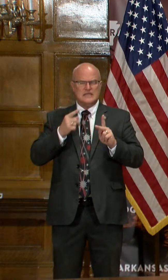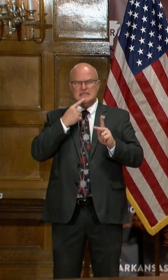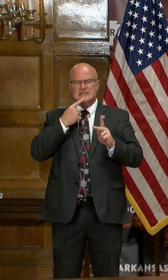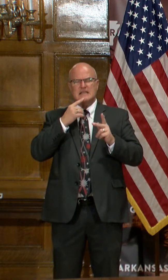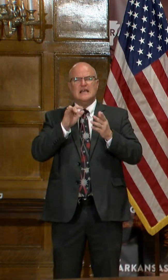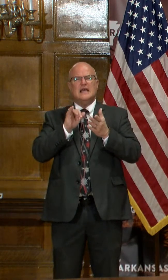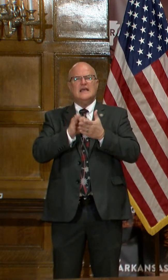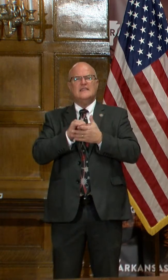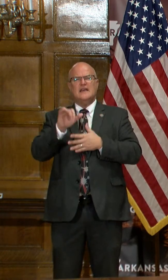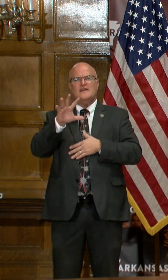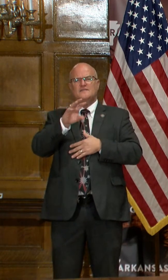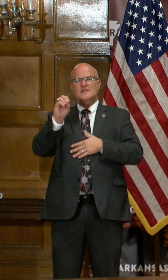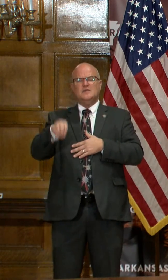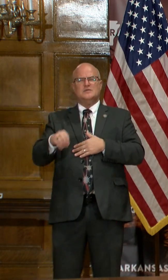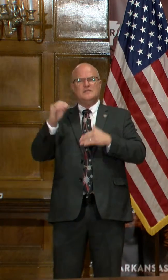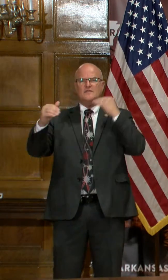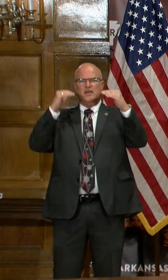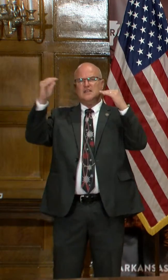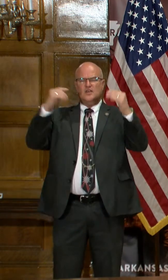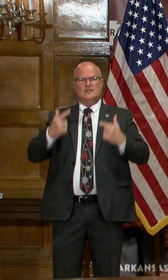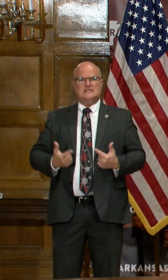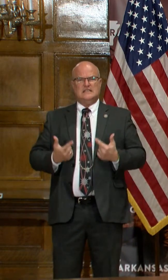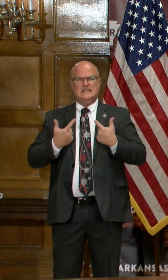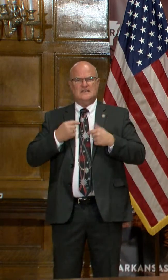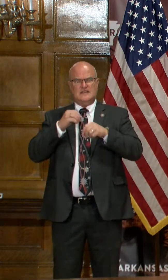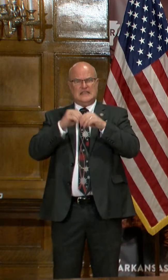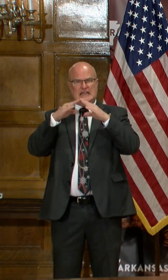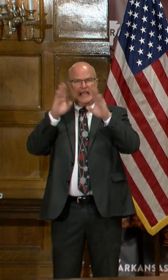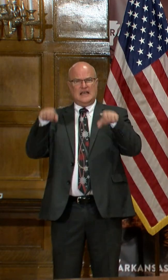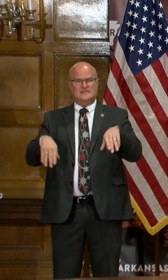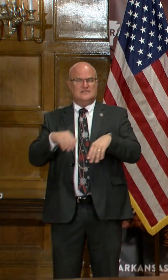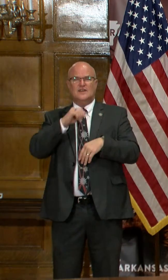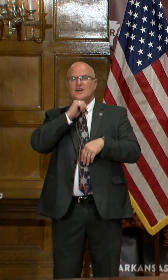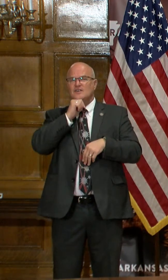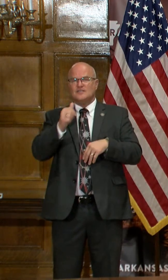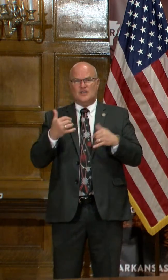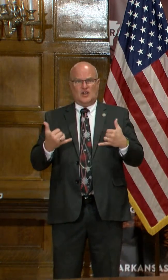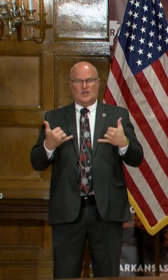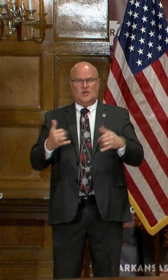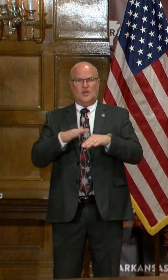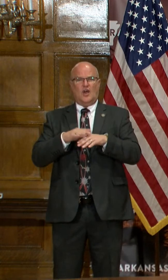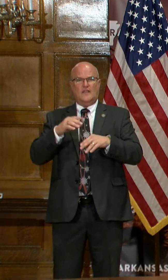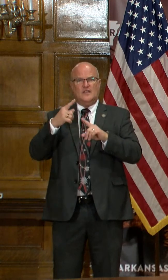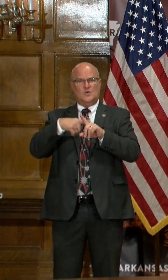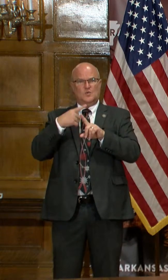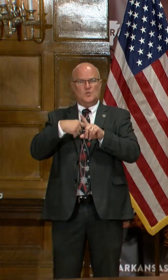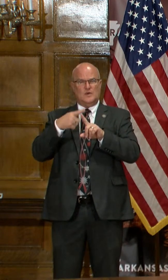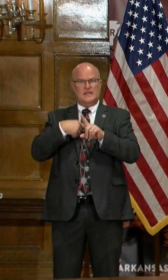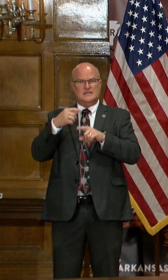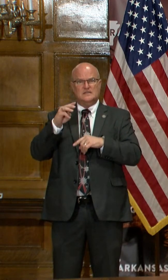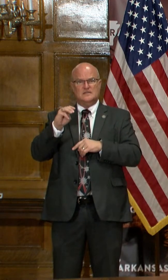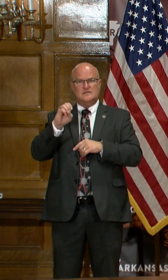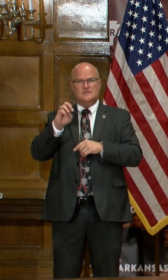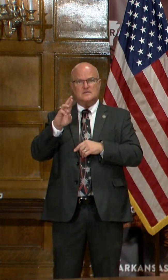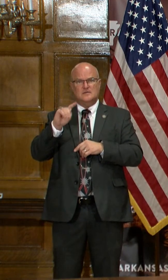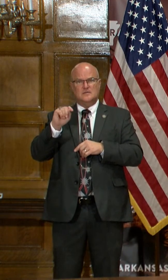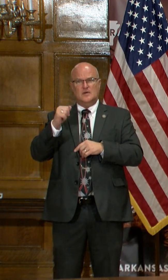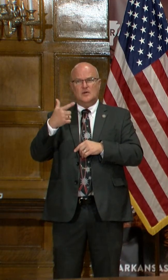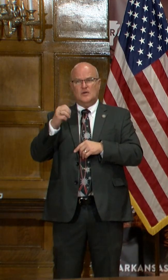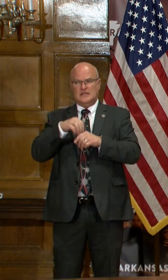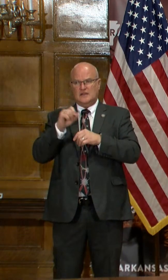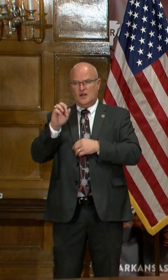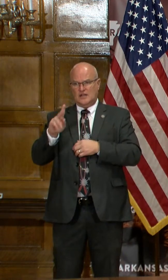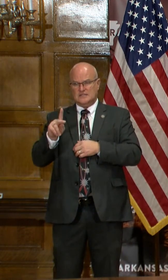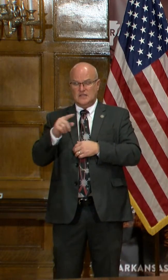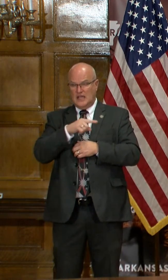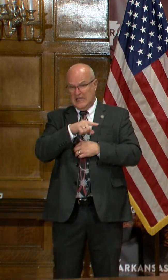that 50% of adults living in households are not current on their rent or mortgage in Arkansas,